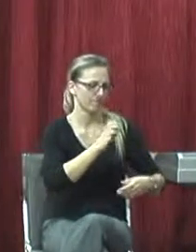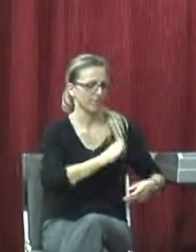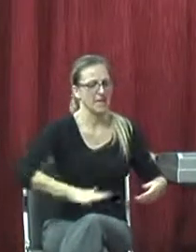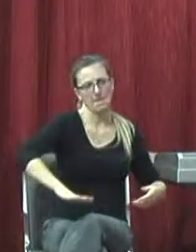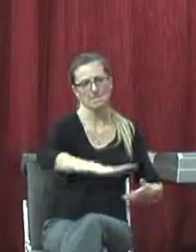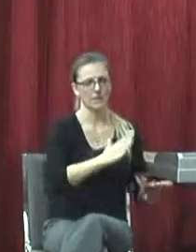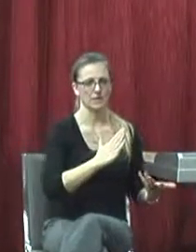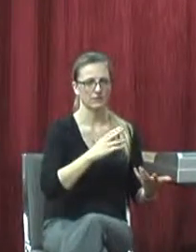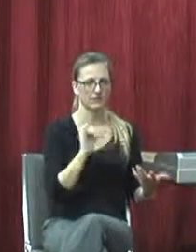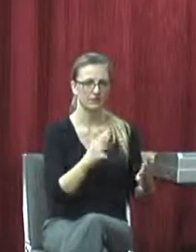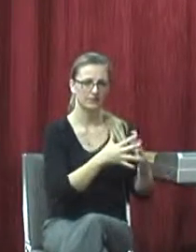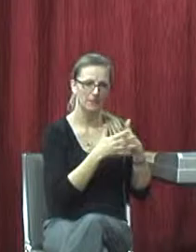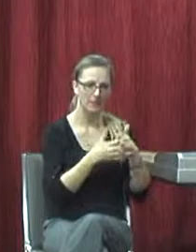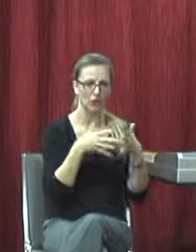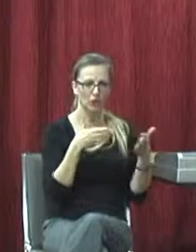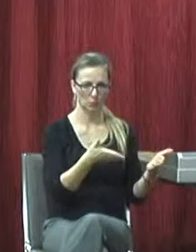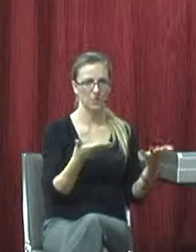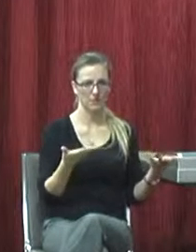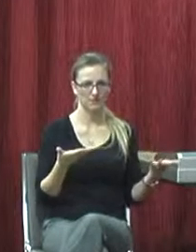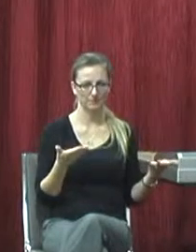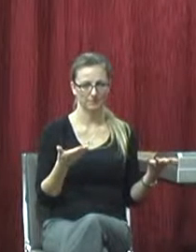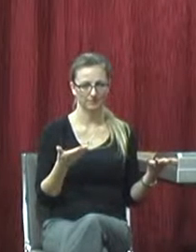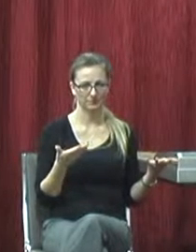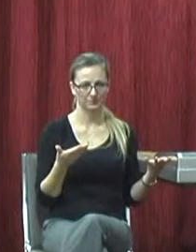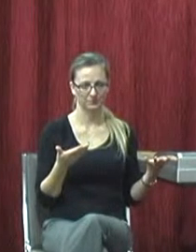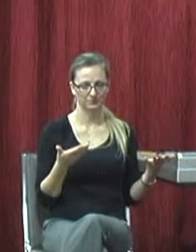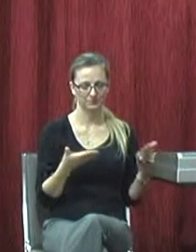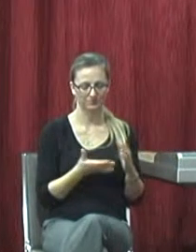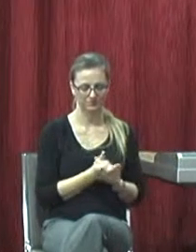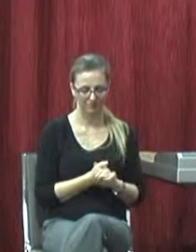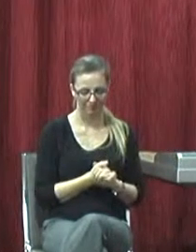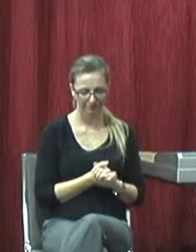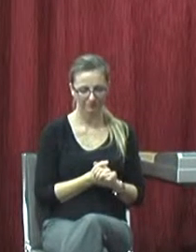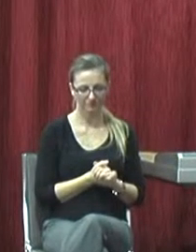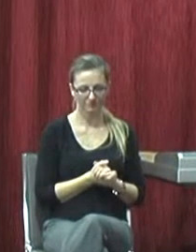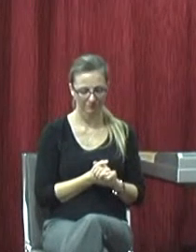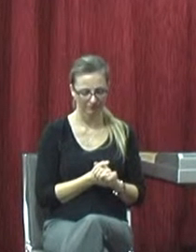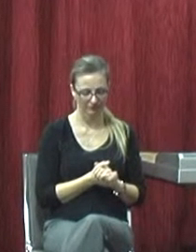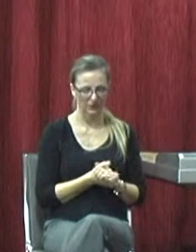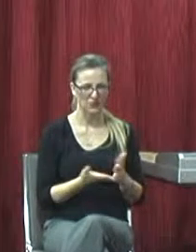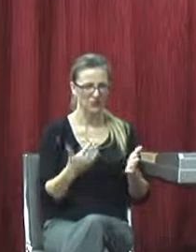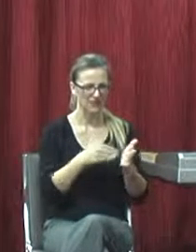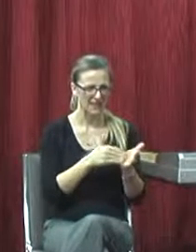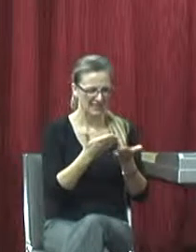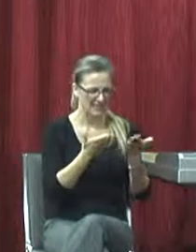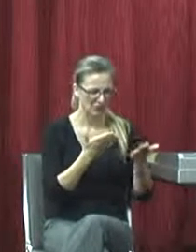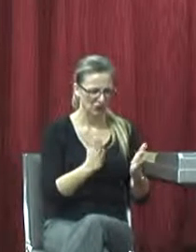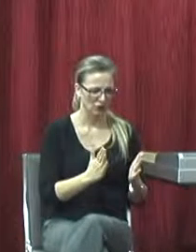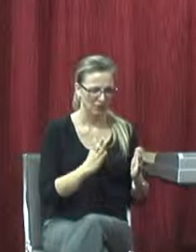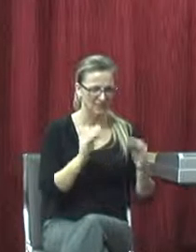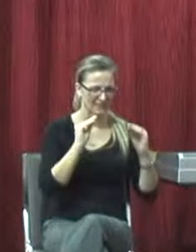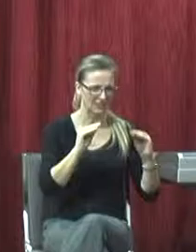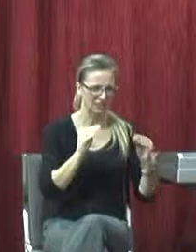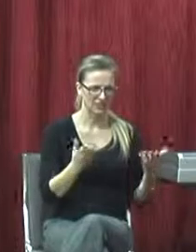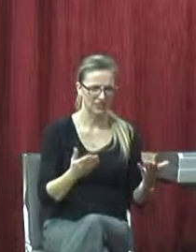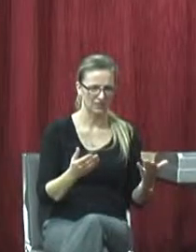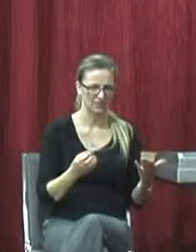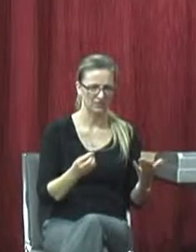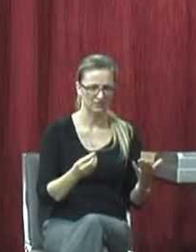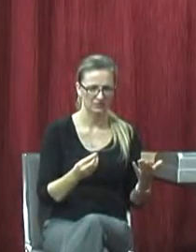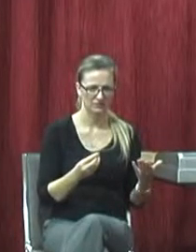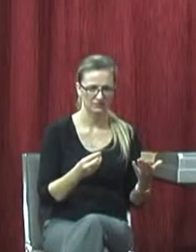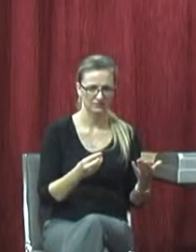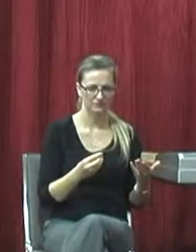It's the American way. So there's this anti-servant teachings, and here's something that